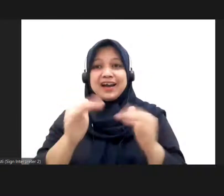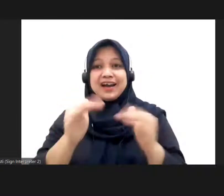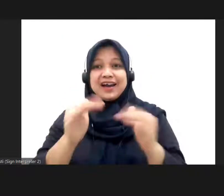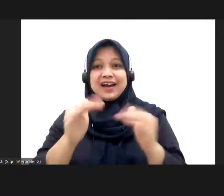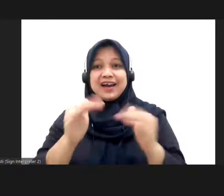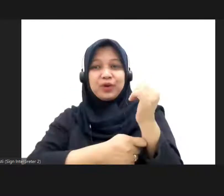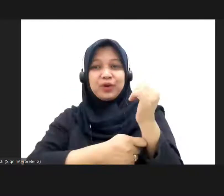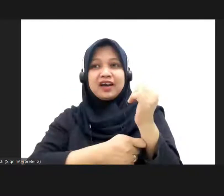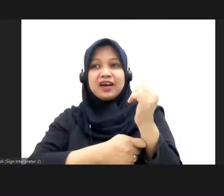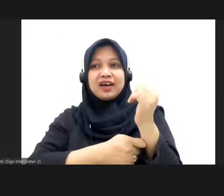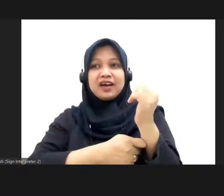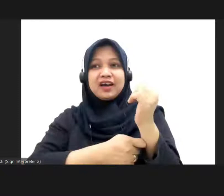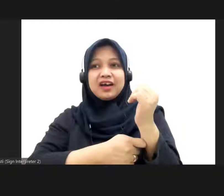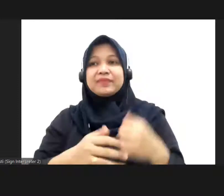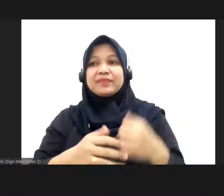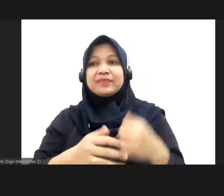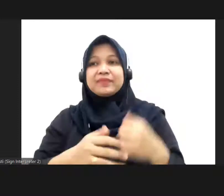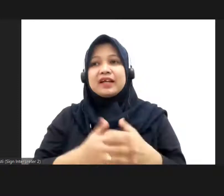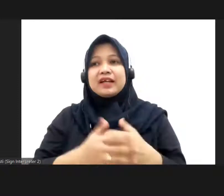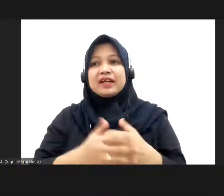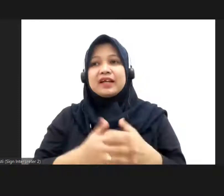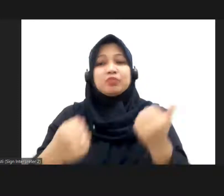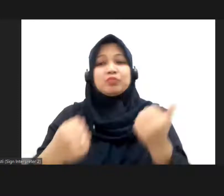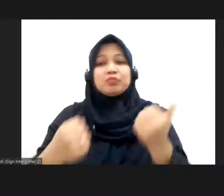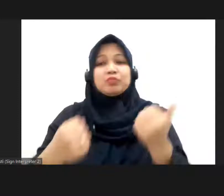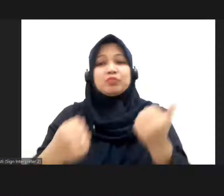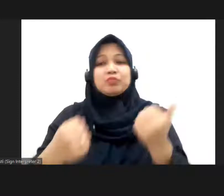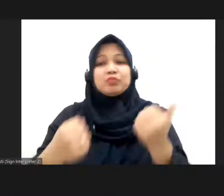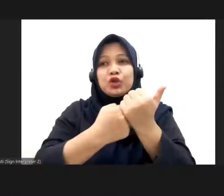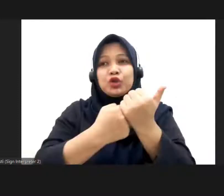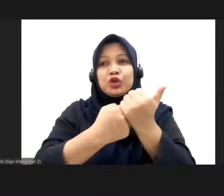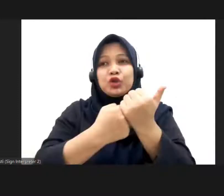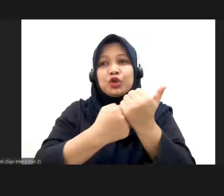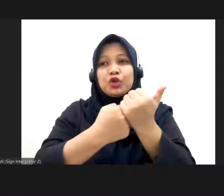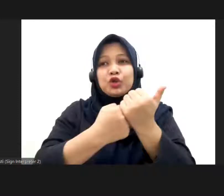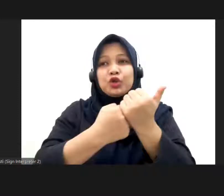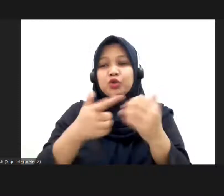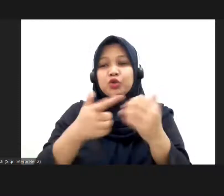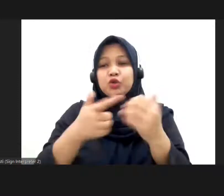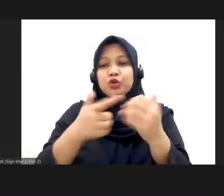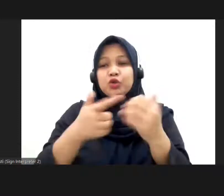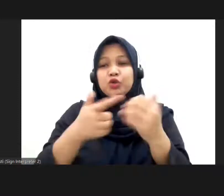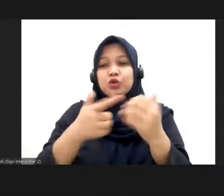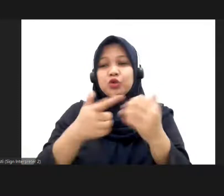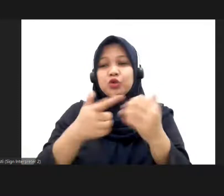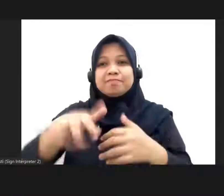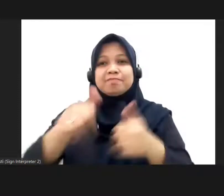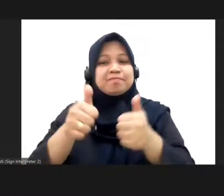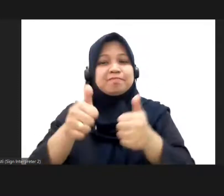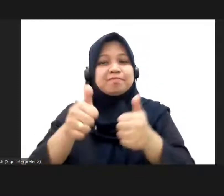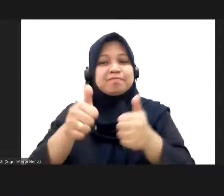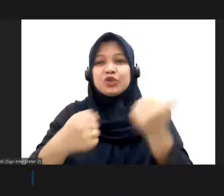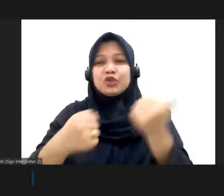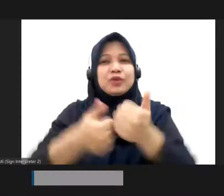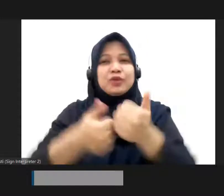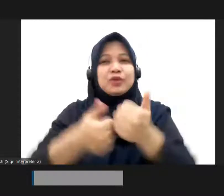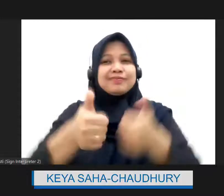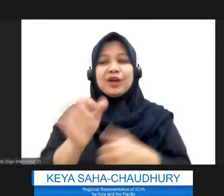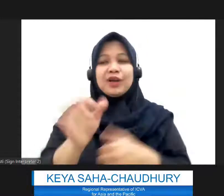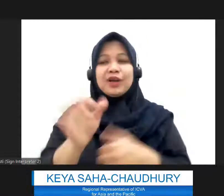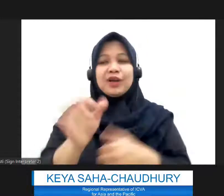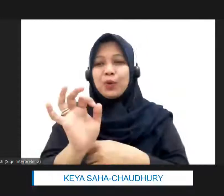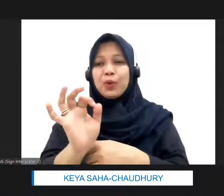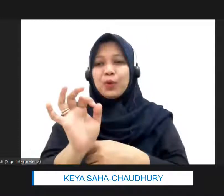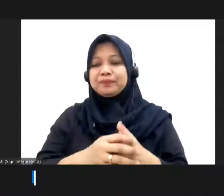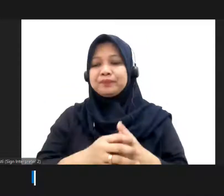enough support, or not enough of a good enough environment to have the role we want to play in responding to